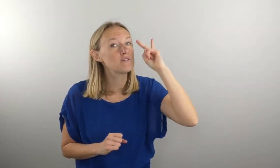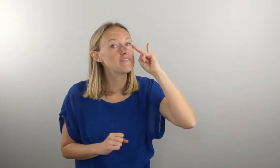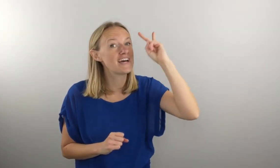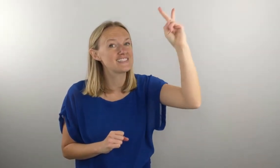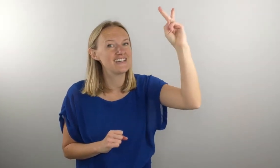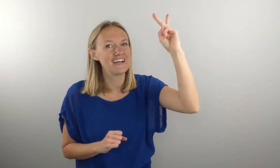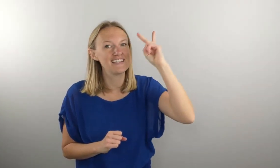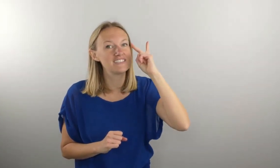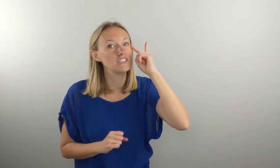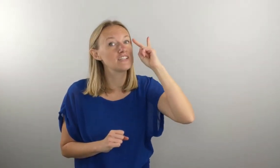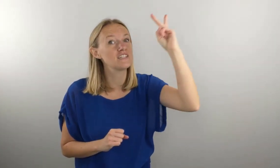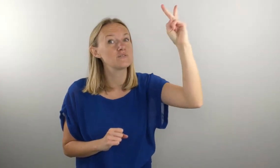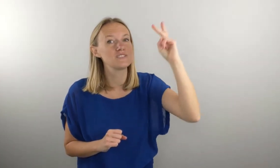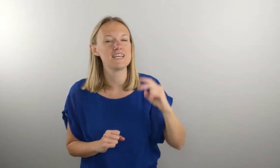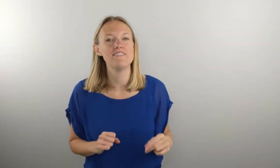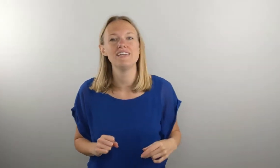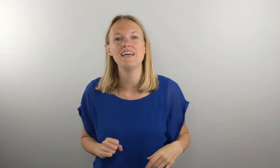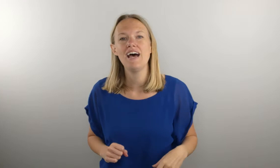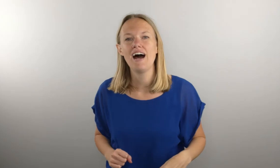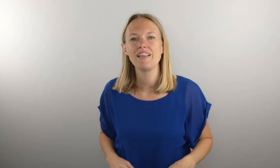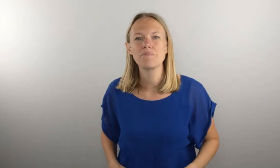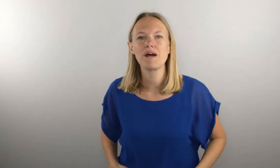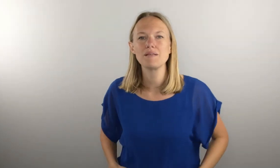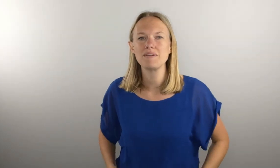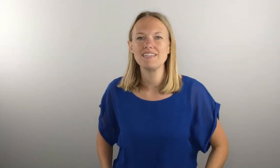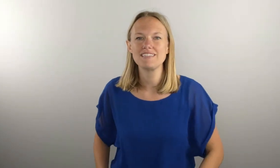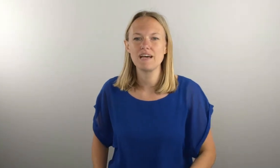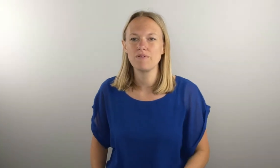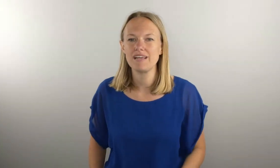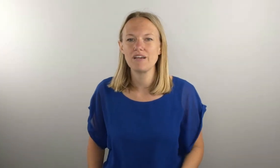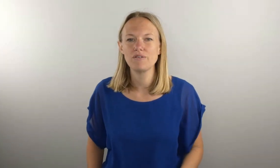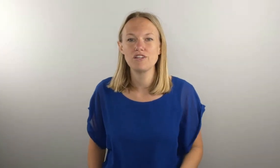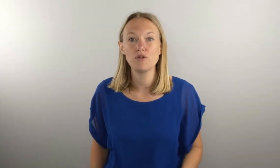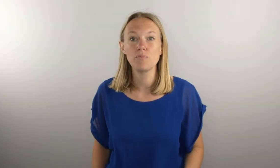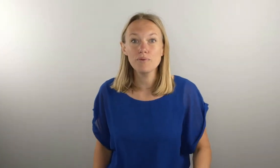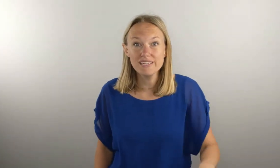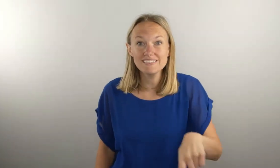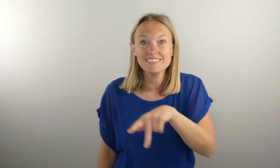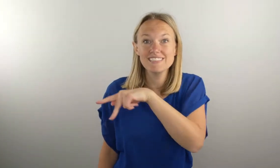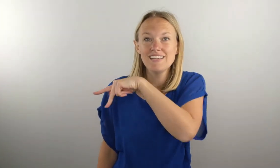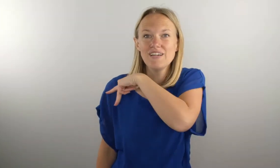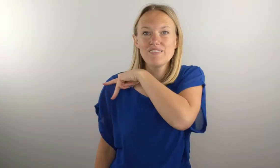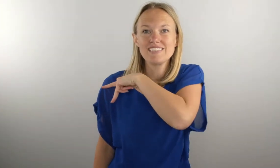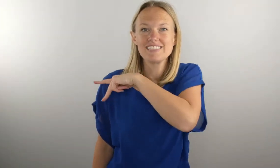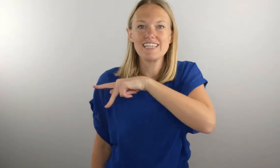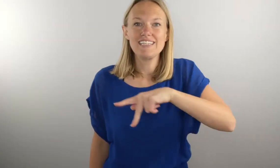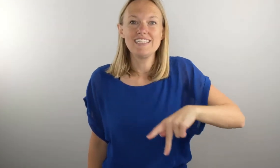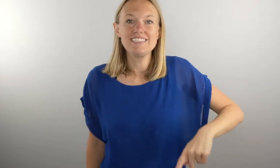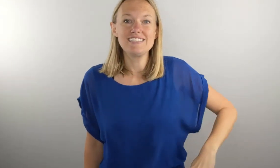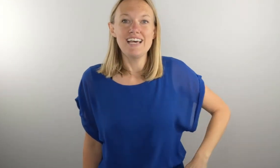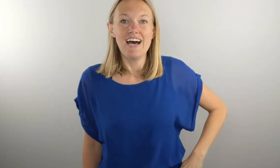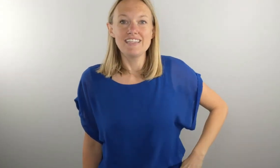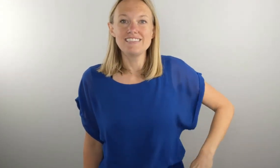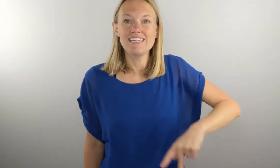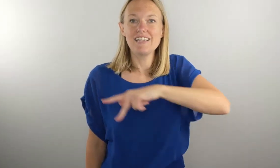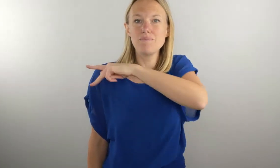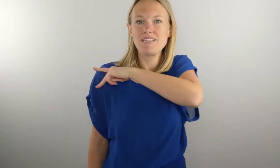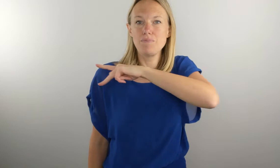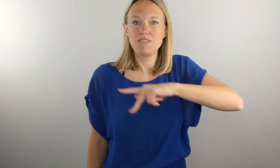of that sign because you're looking towards heaven. The problem is that when I go to do prints, which is like this, unless I get on my tippy